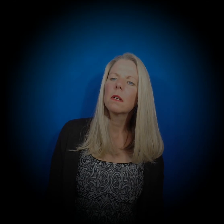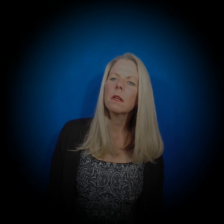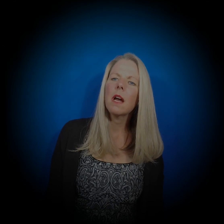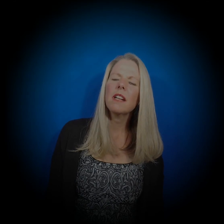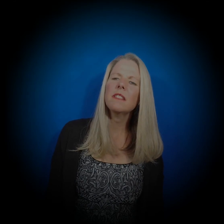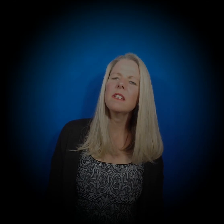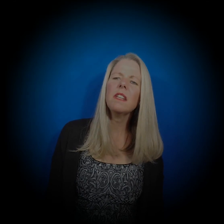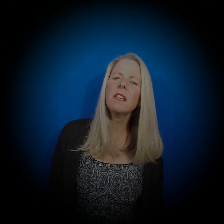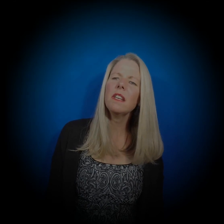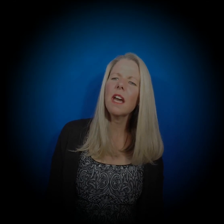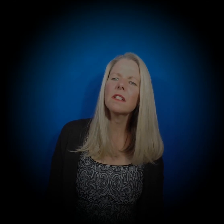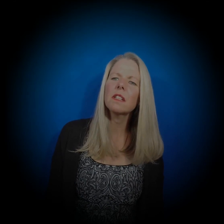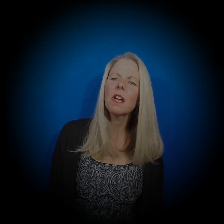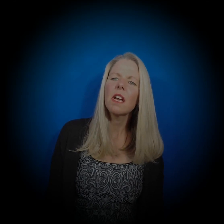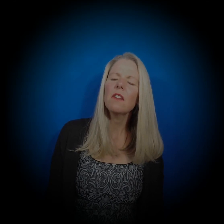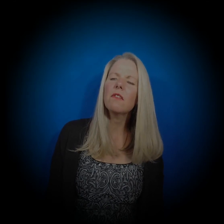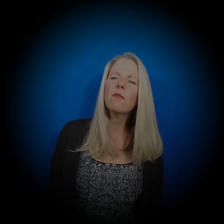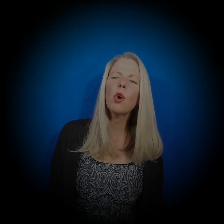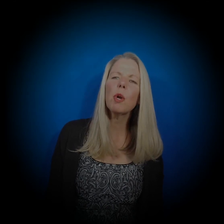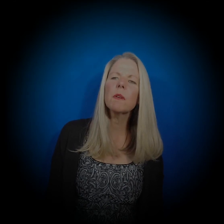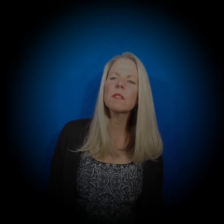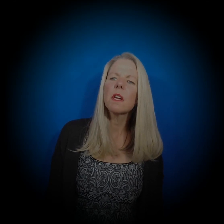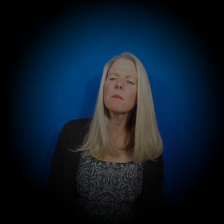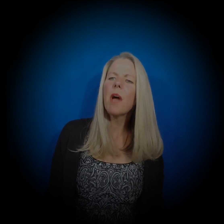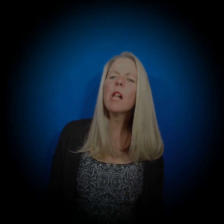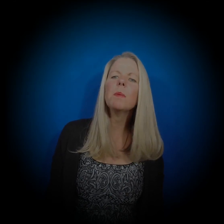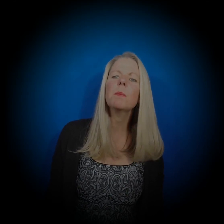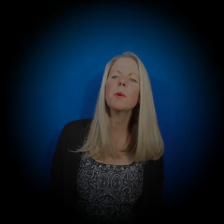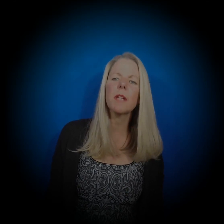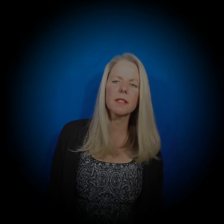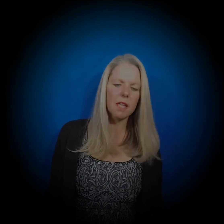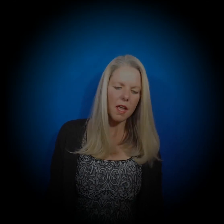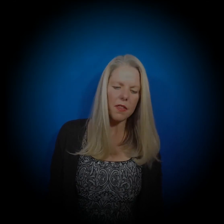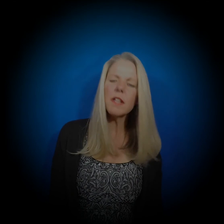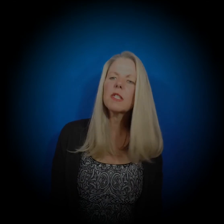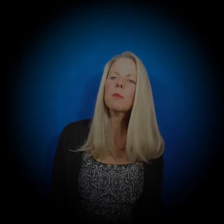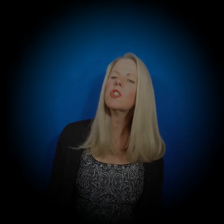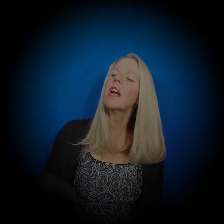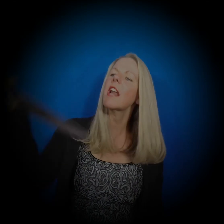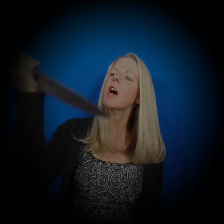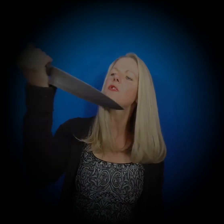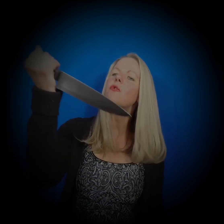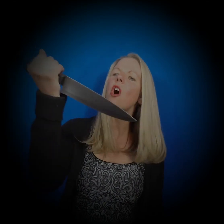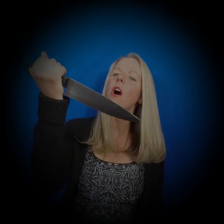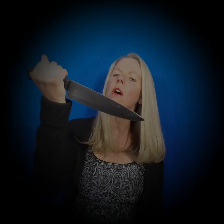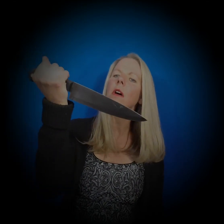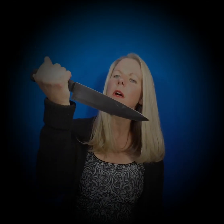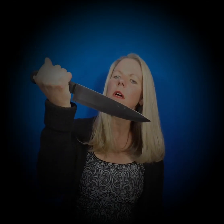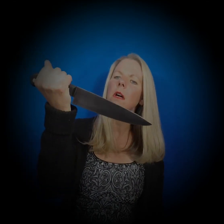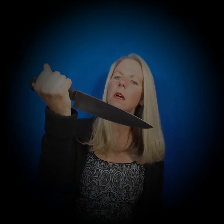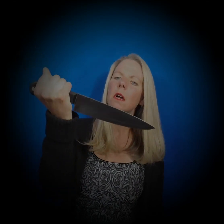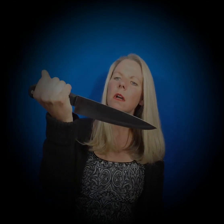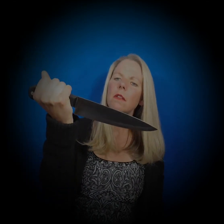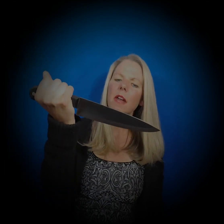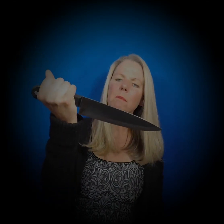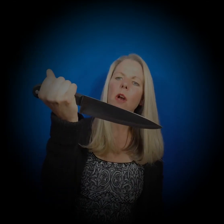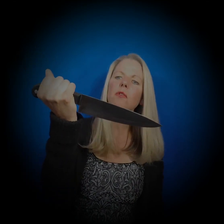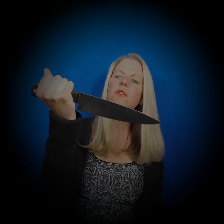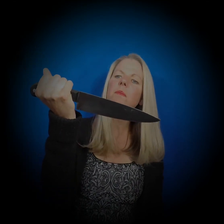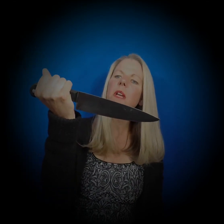I see thee yet in form as palpable as this which I now draw, that marshalst me